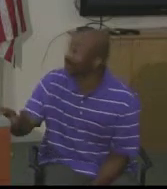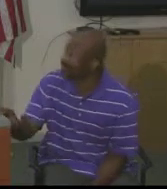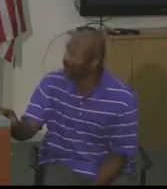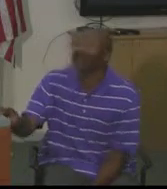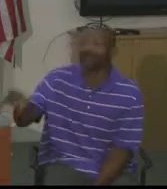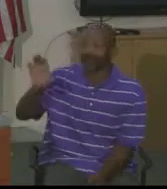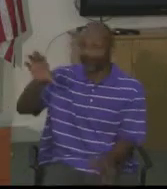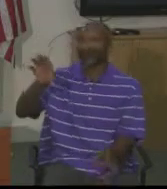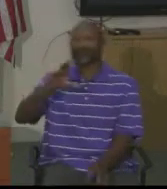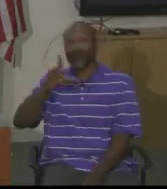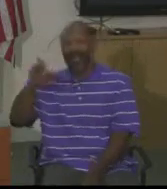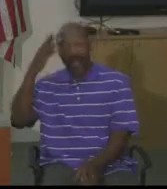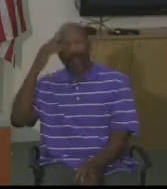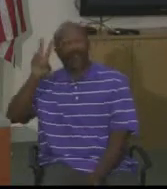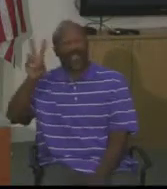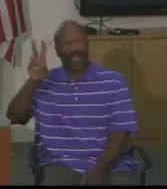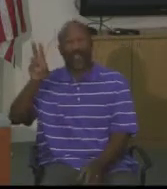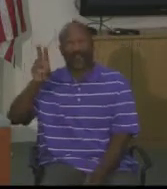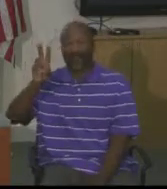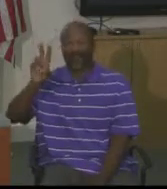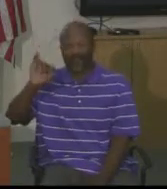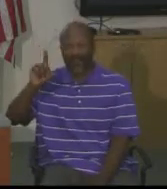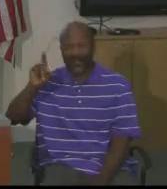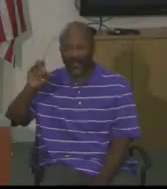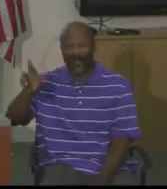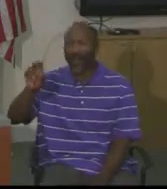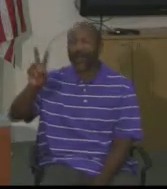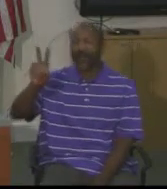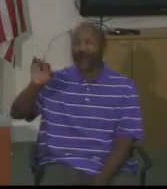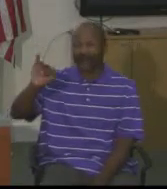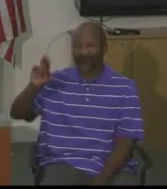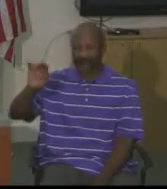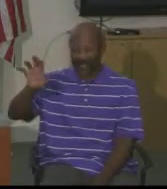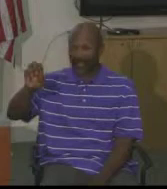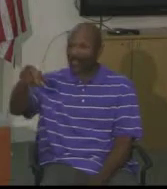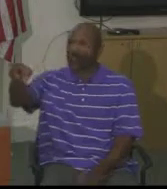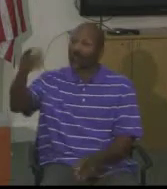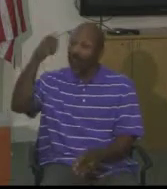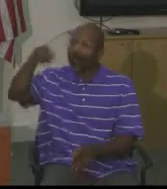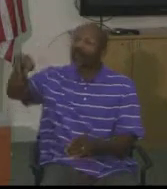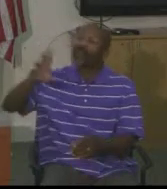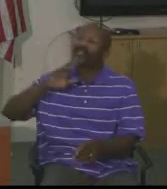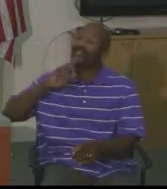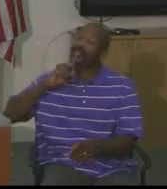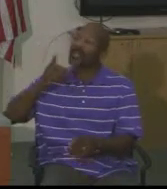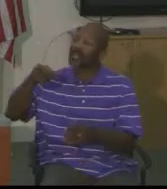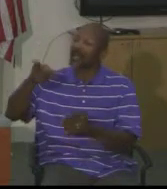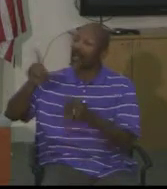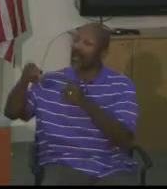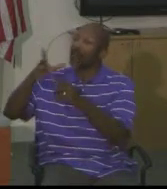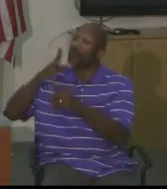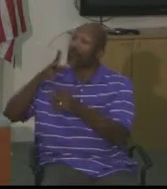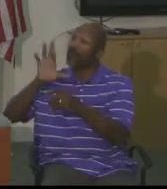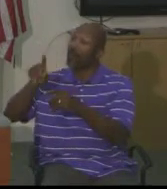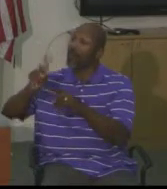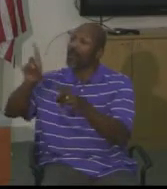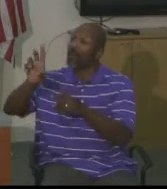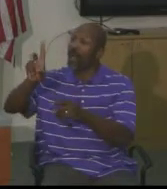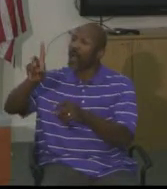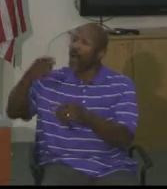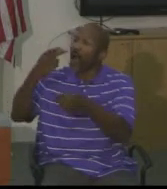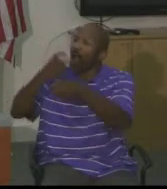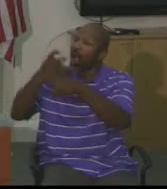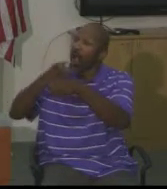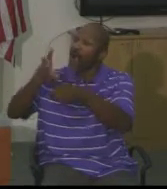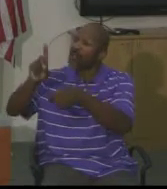Vince. Vince, okay. I knew it wasn't Victor, but I knew it was him. Vince was asking on this particular motherboard, where were the hard drive connectors? The